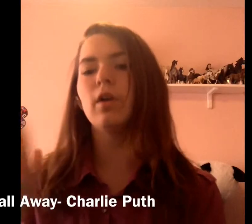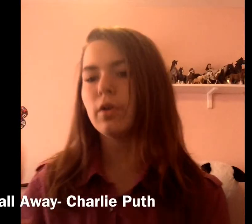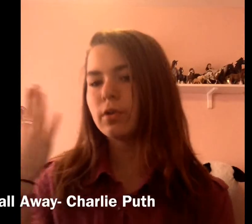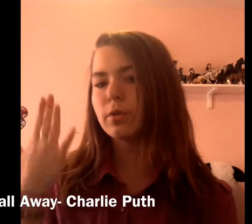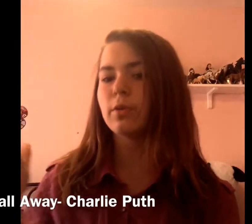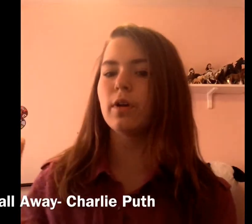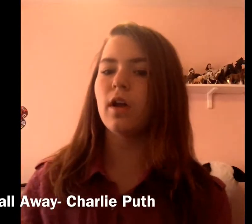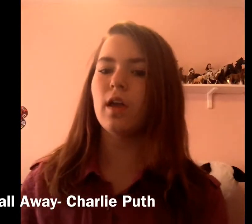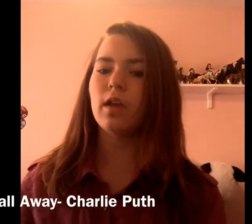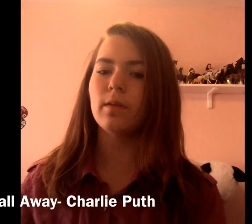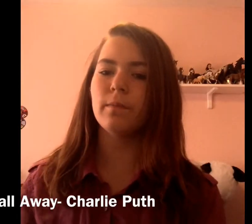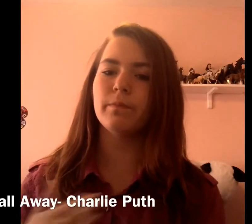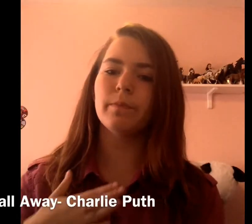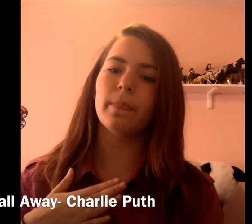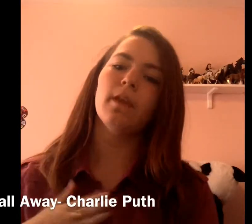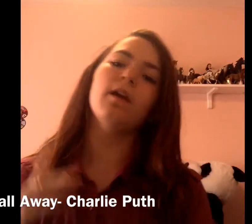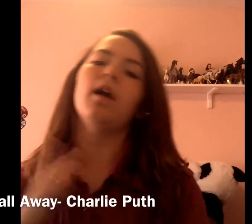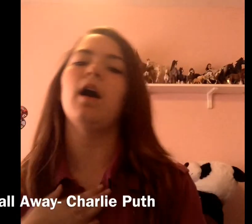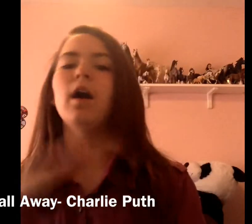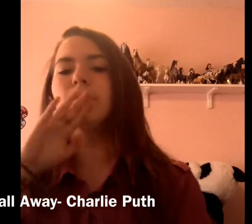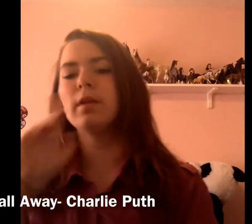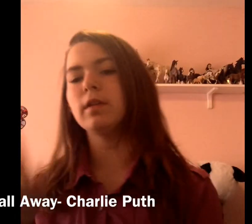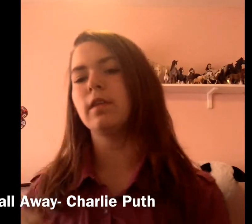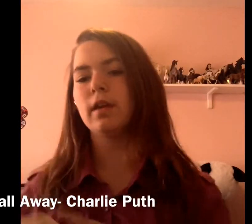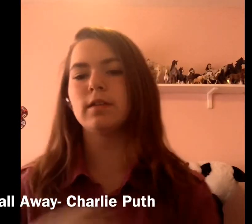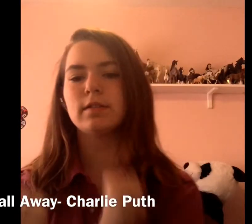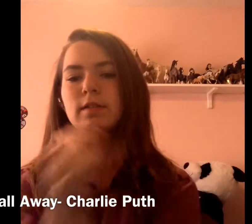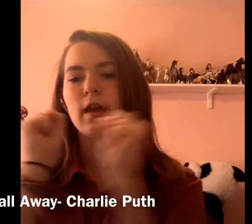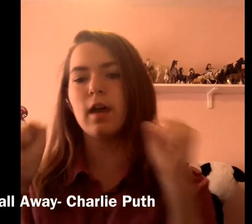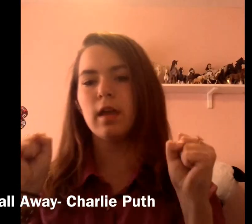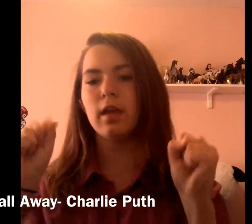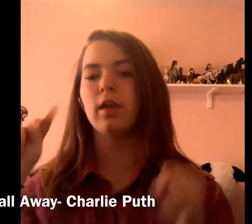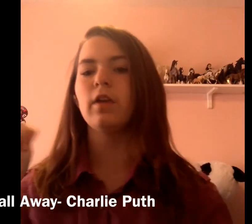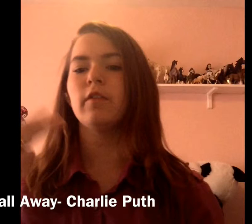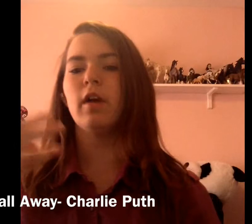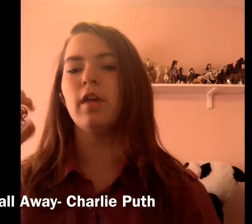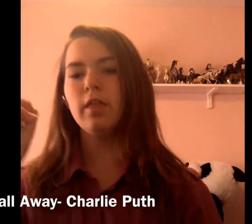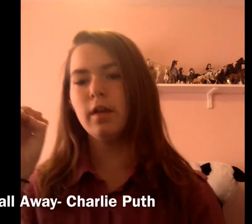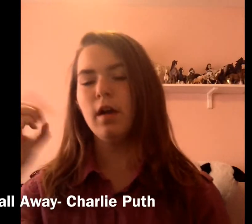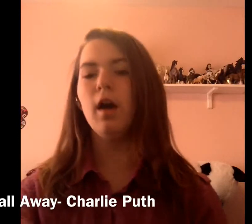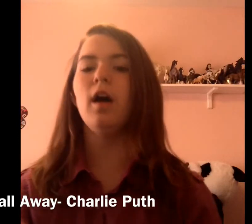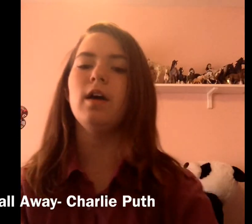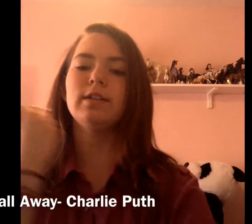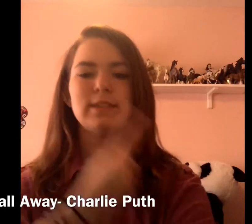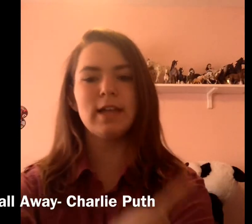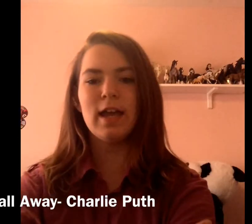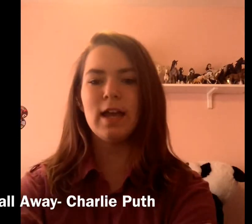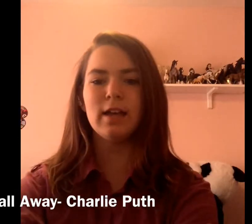away I'll be there to save the day